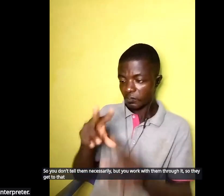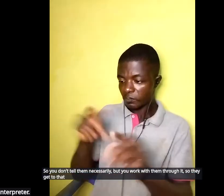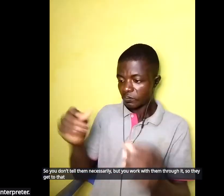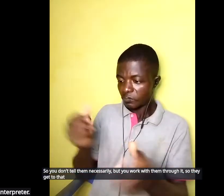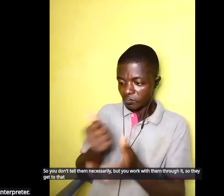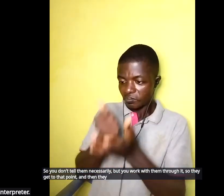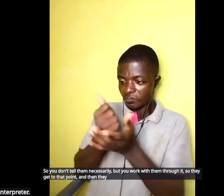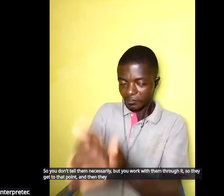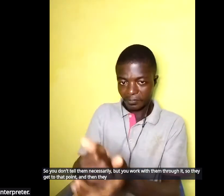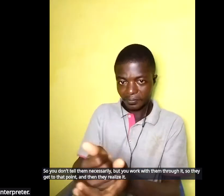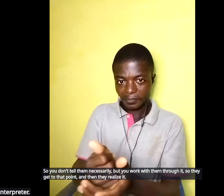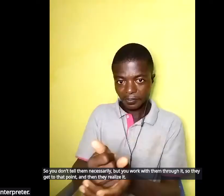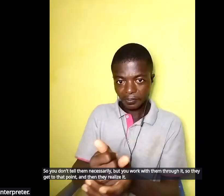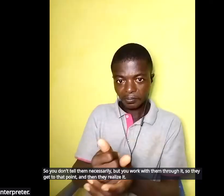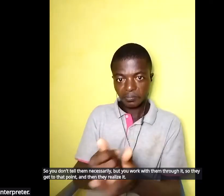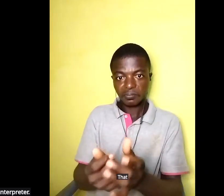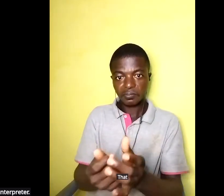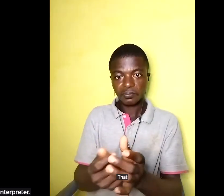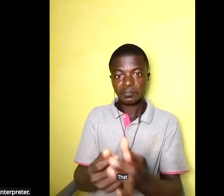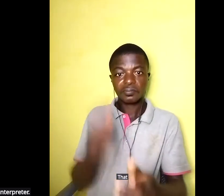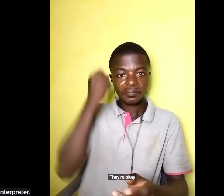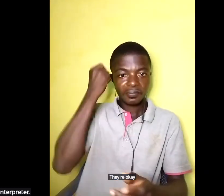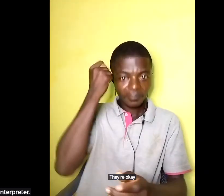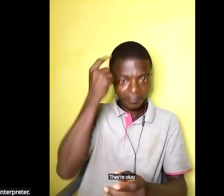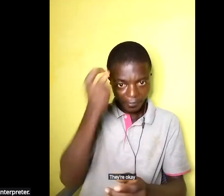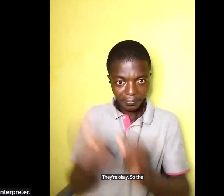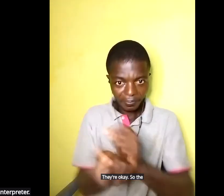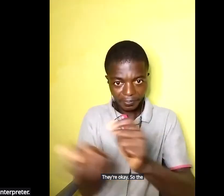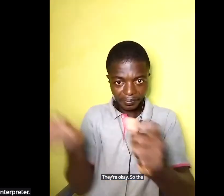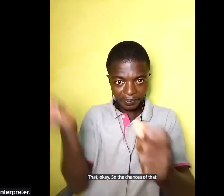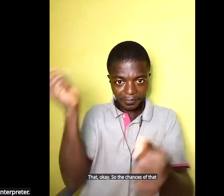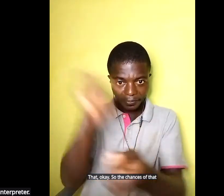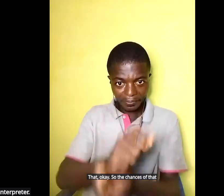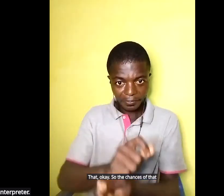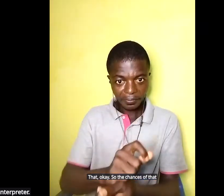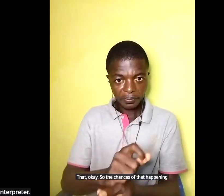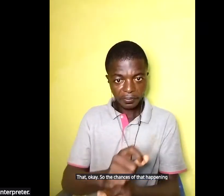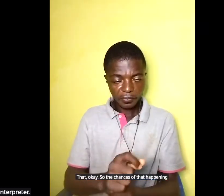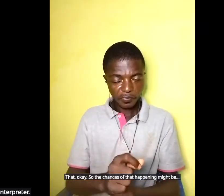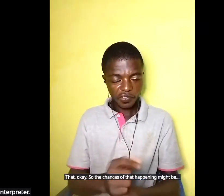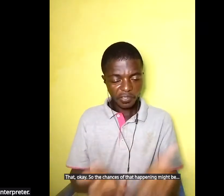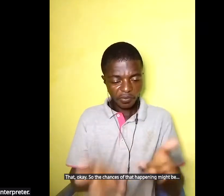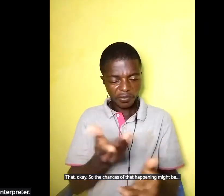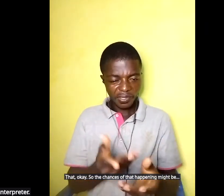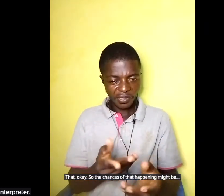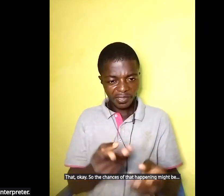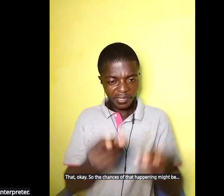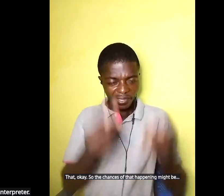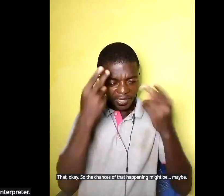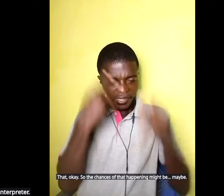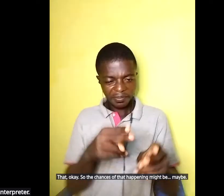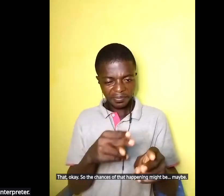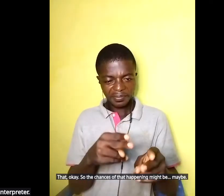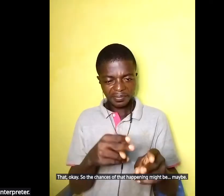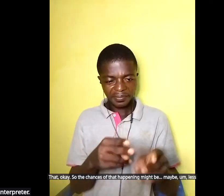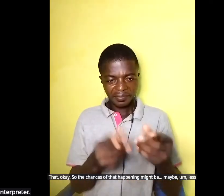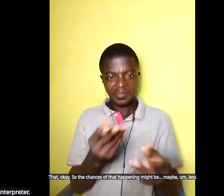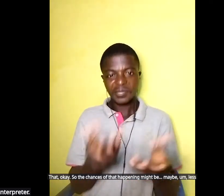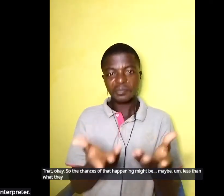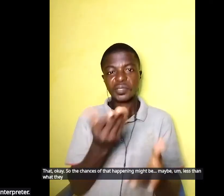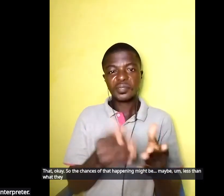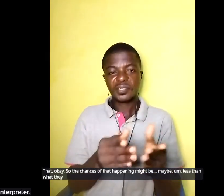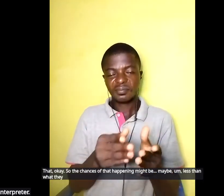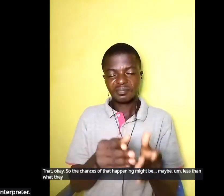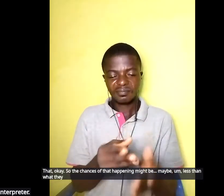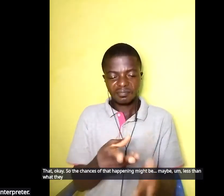then they realize it, that okay. So the chances of that happening might be maybe less than what they were